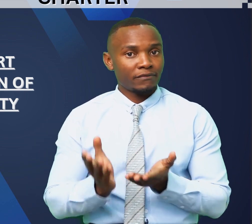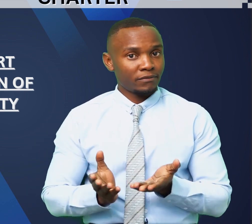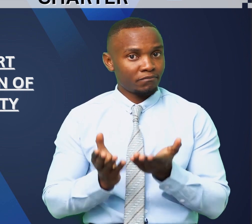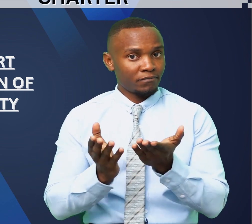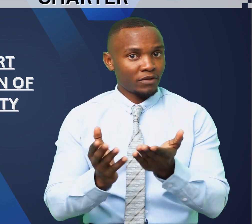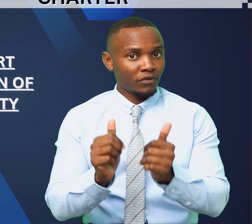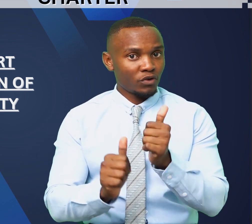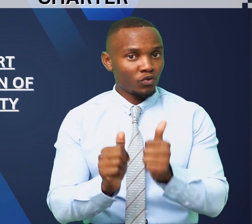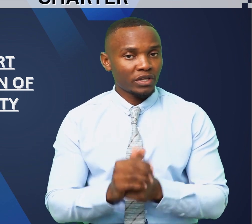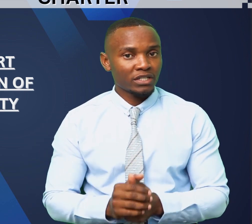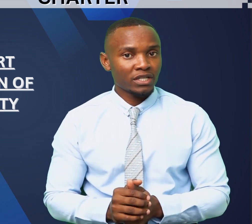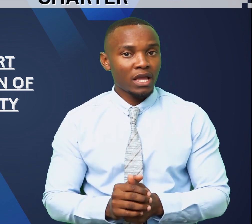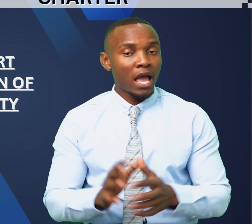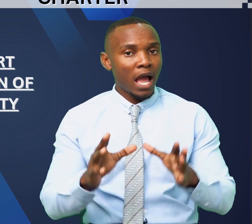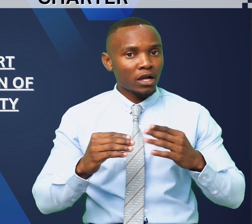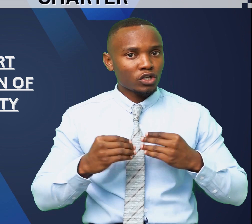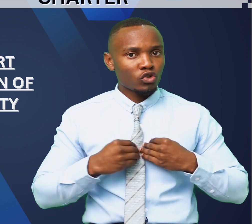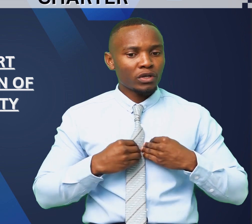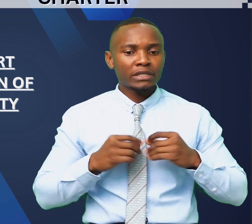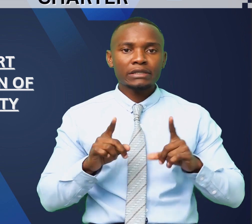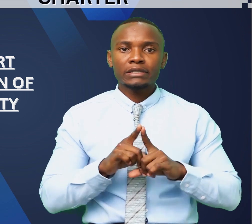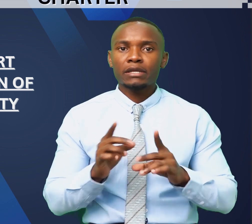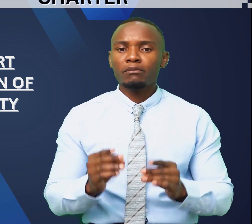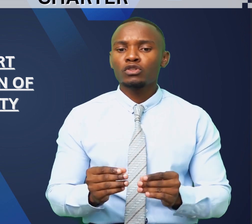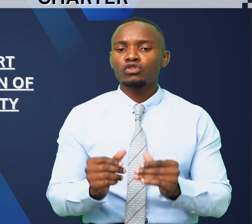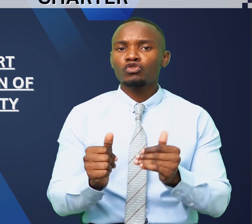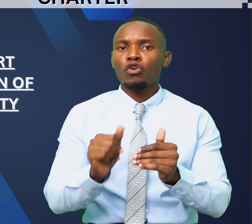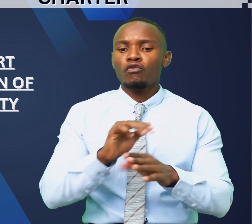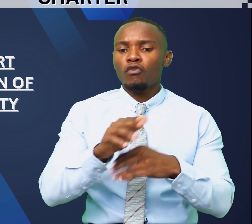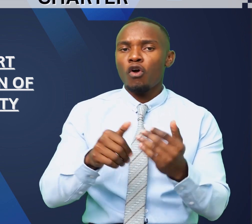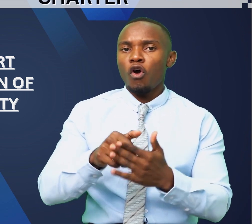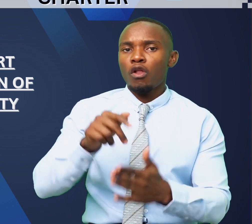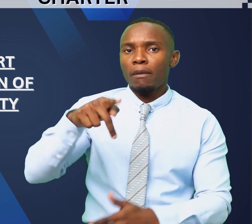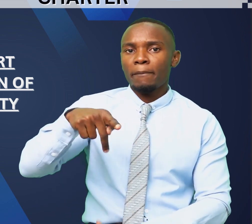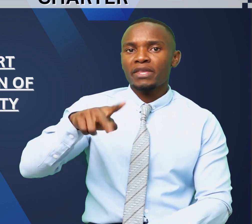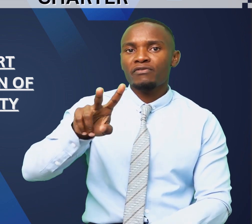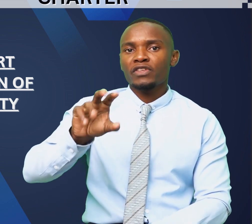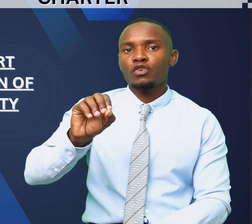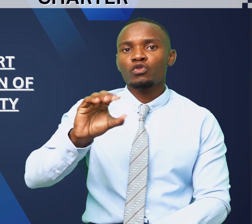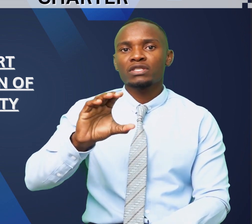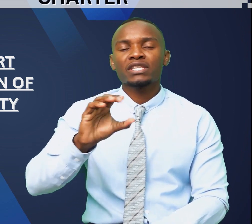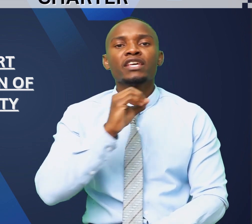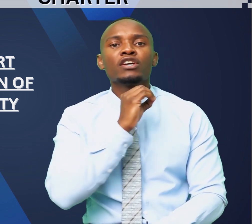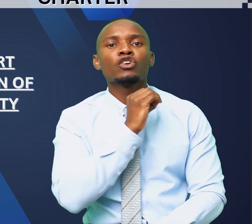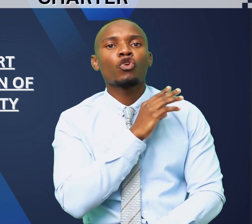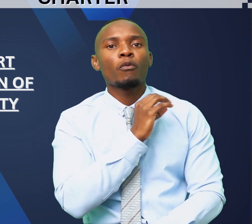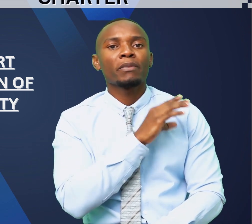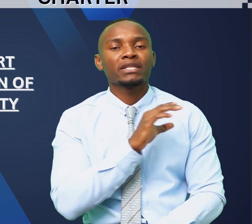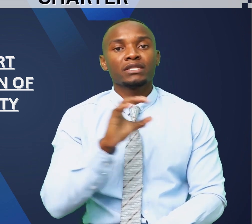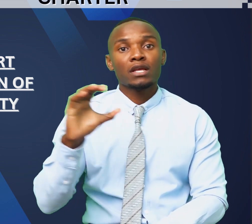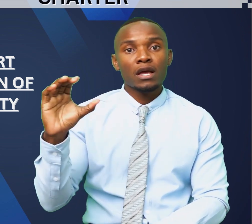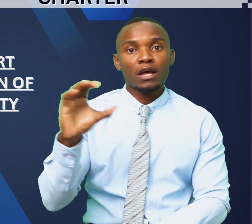rendered: acknowledge and resolve PVOC complaints. Customer